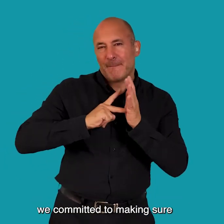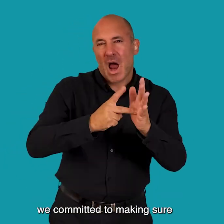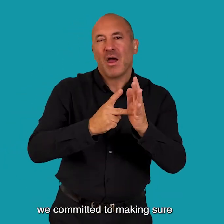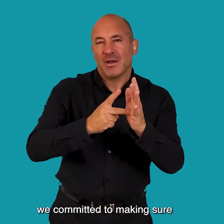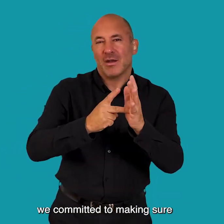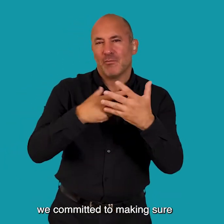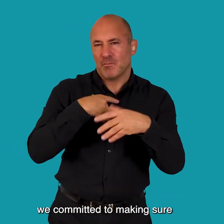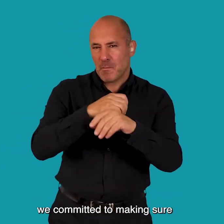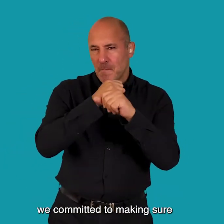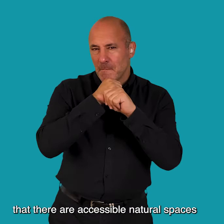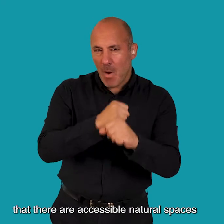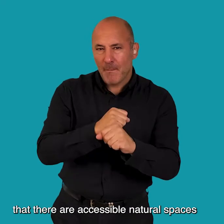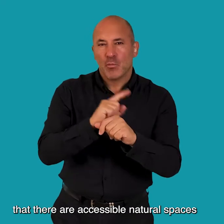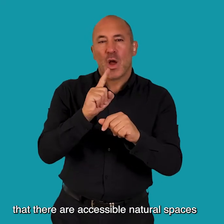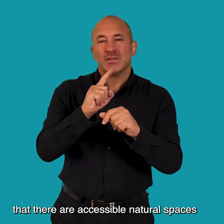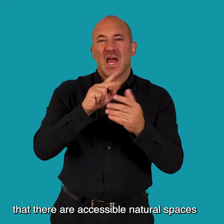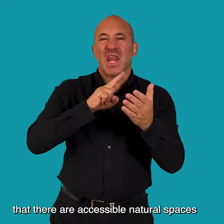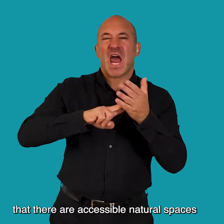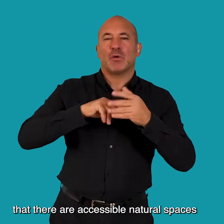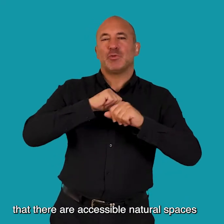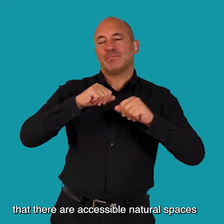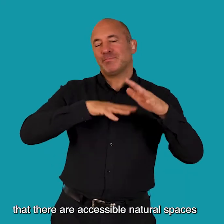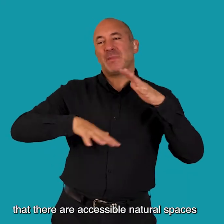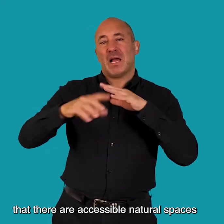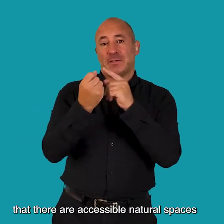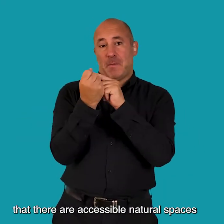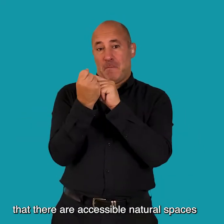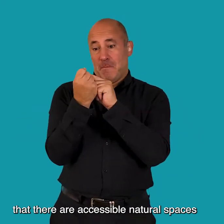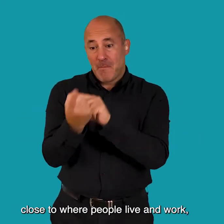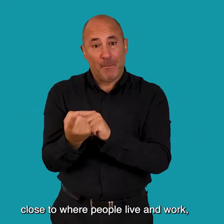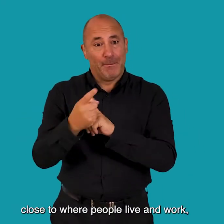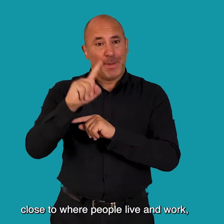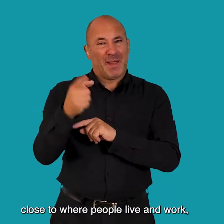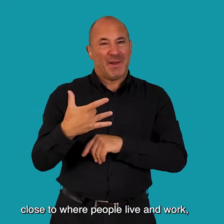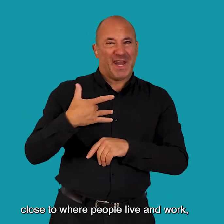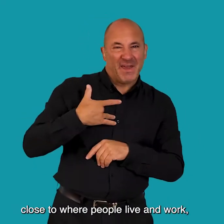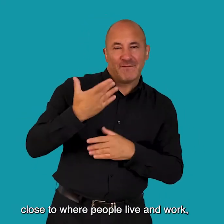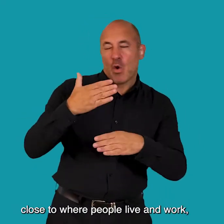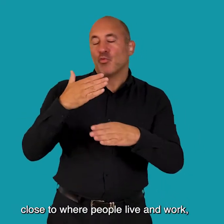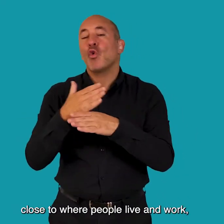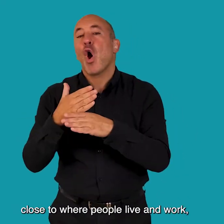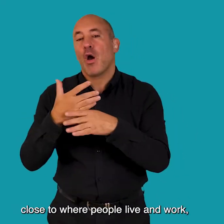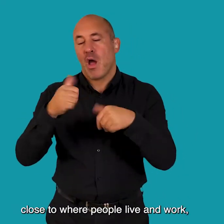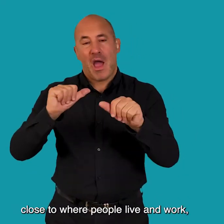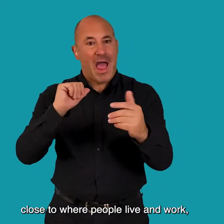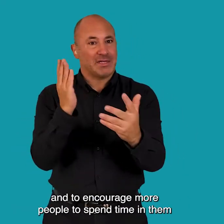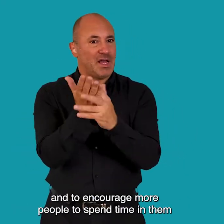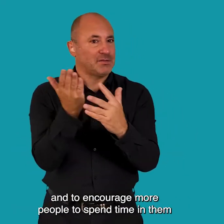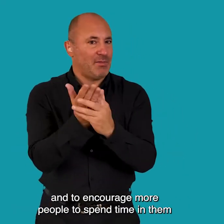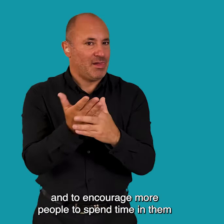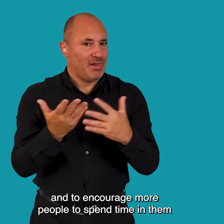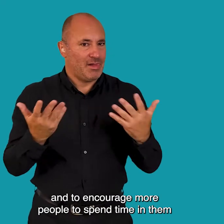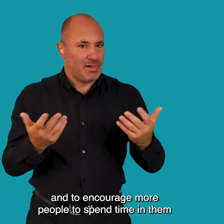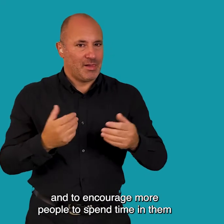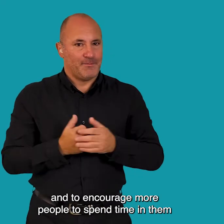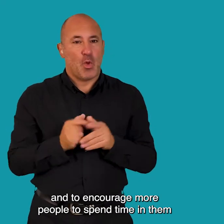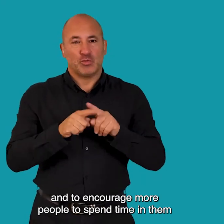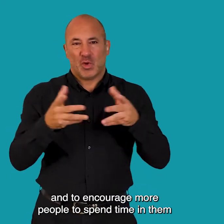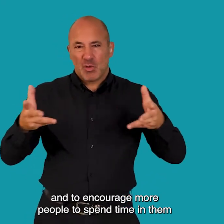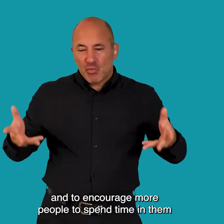to making sure that there are accessible natural spaces close to where people live and work, and to encourage more people to spend time